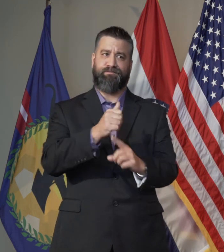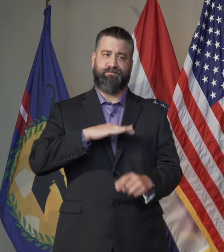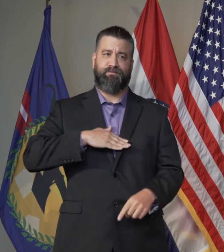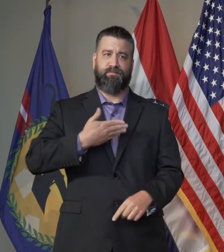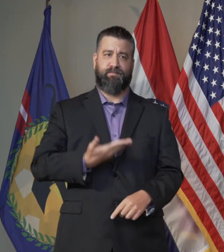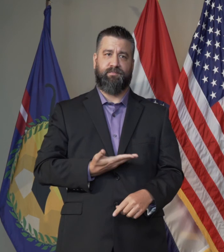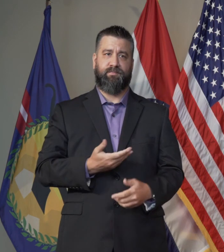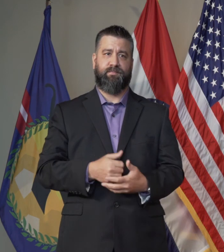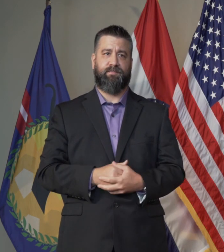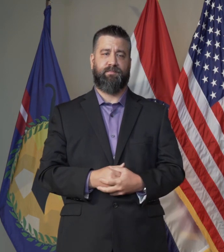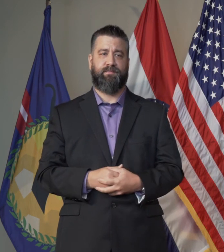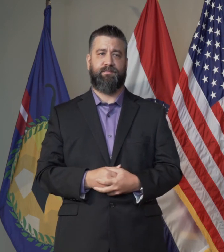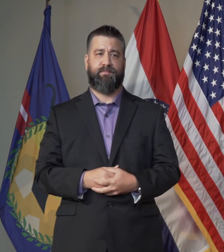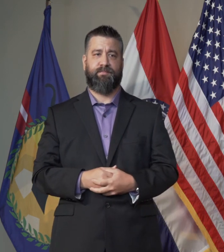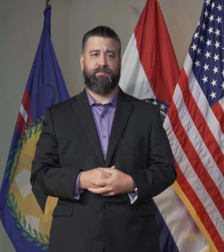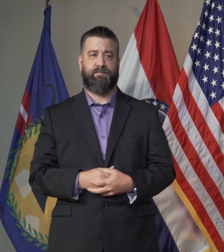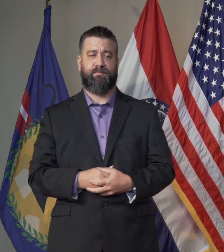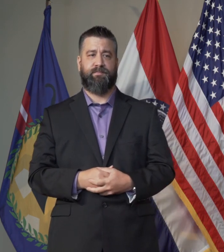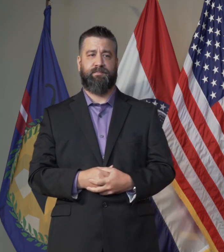be.